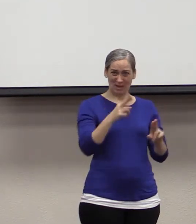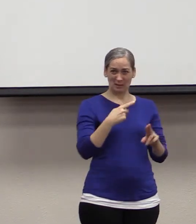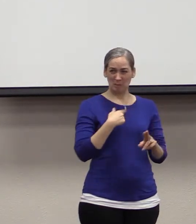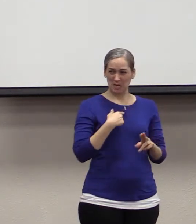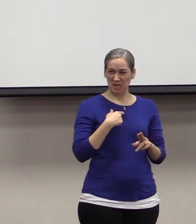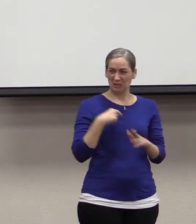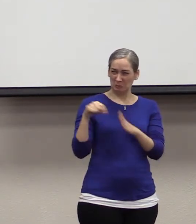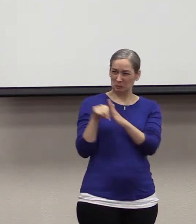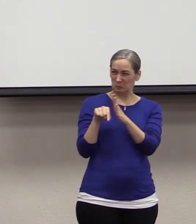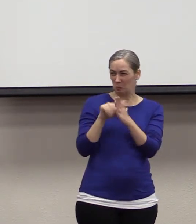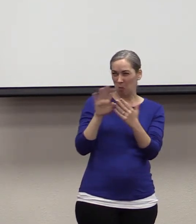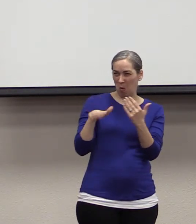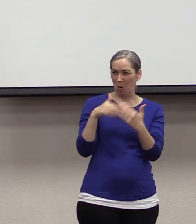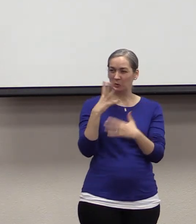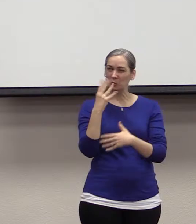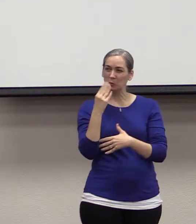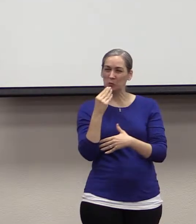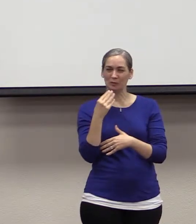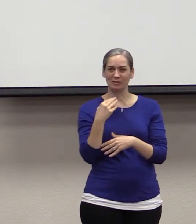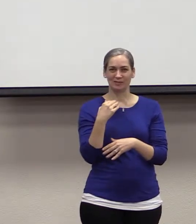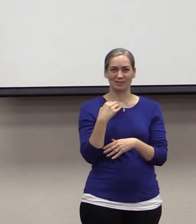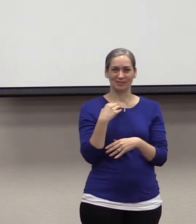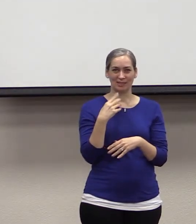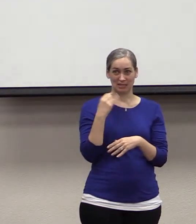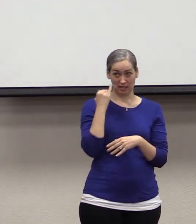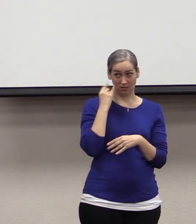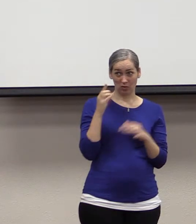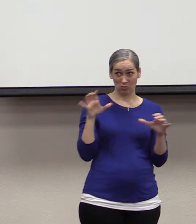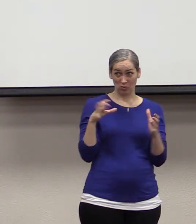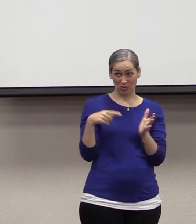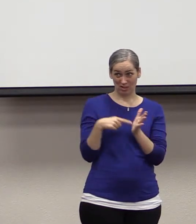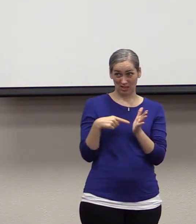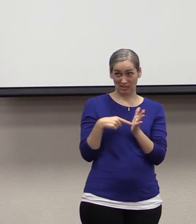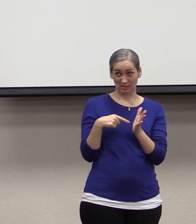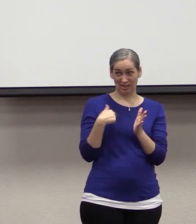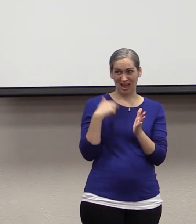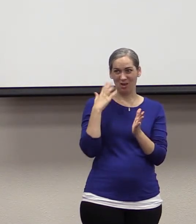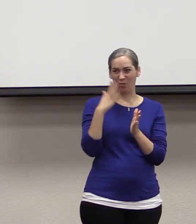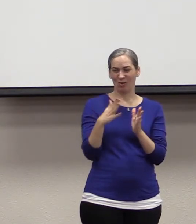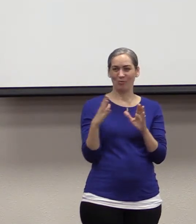this, I'll even sweeten the pot in the kingdom's treasury.